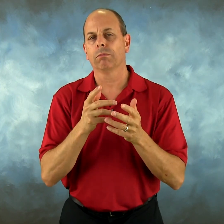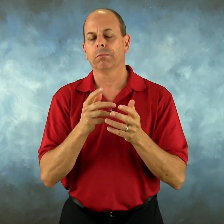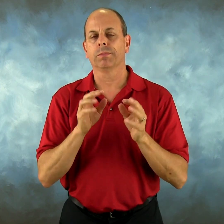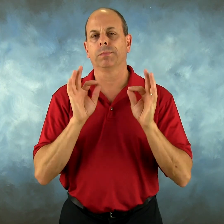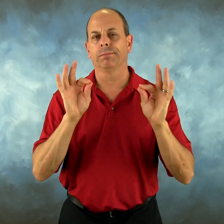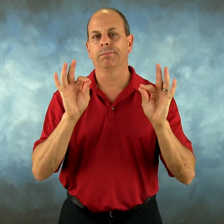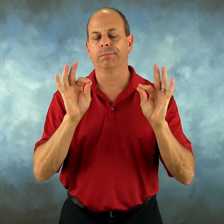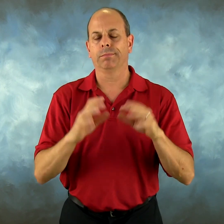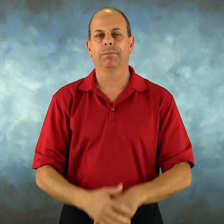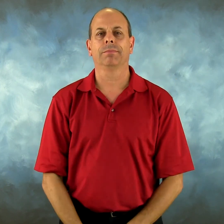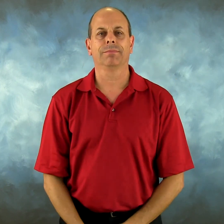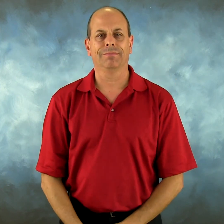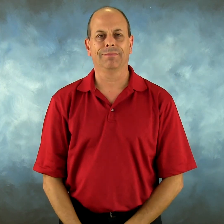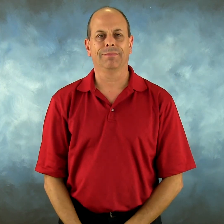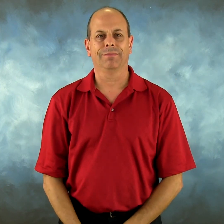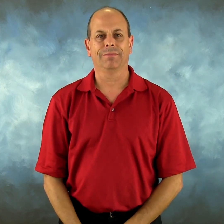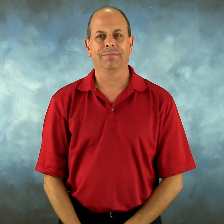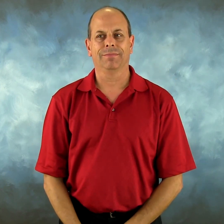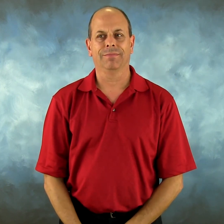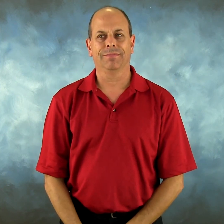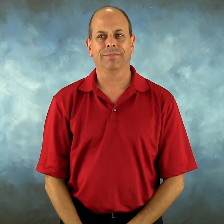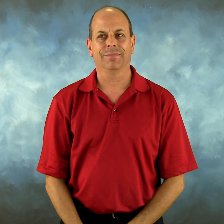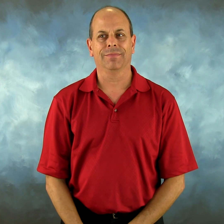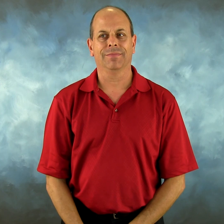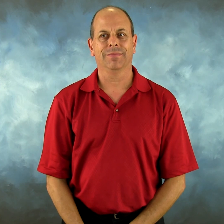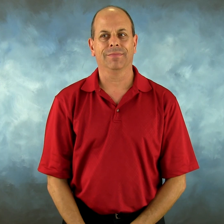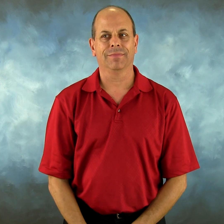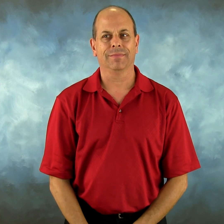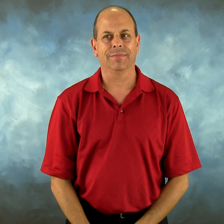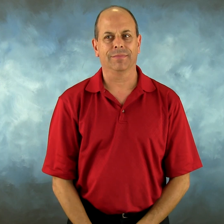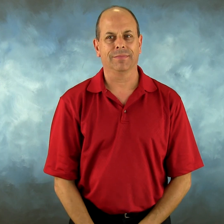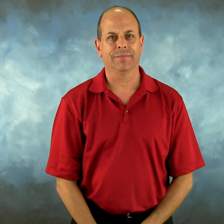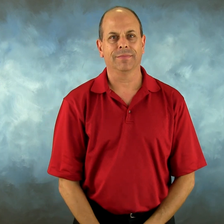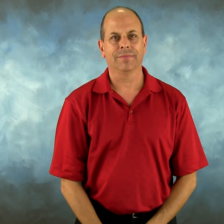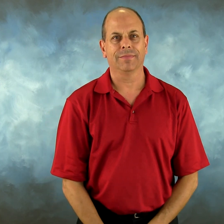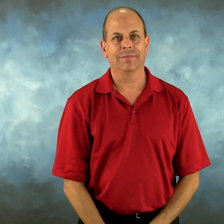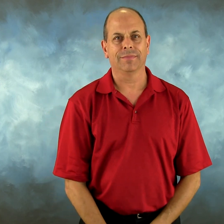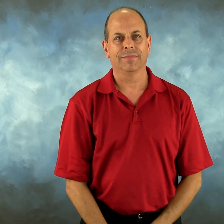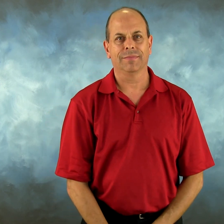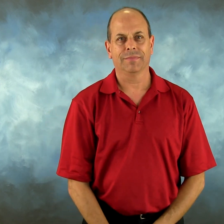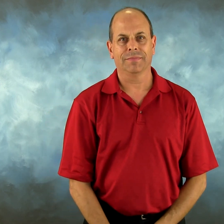same. I know that you will be very successful in all that you do. Have a great day.